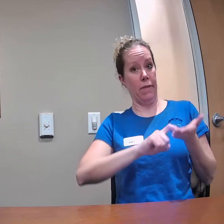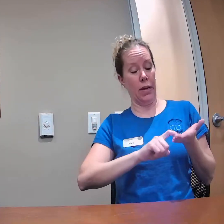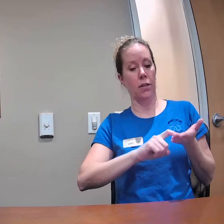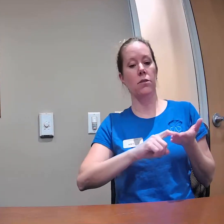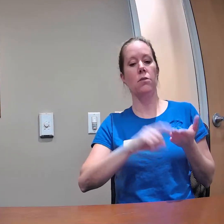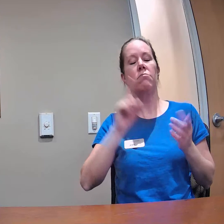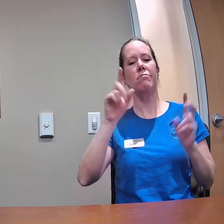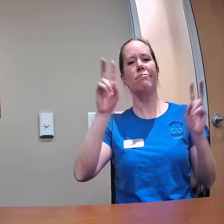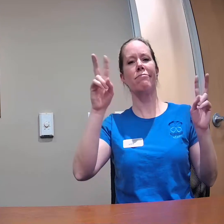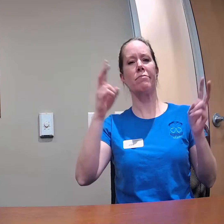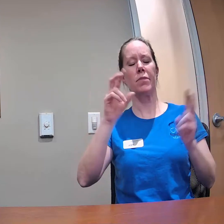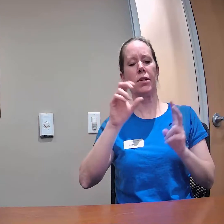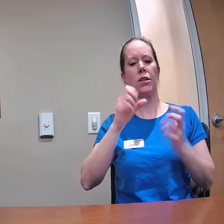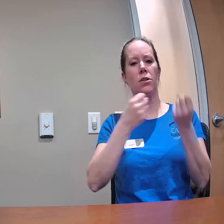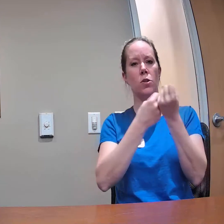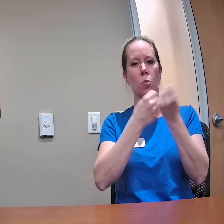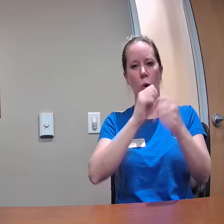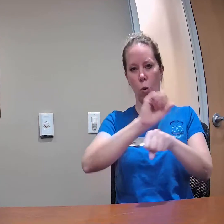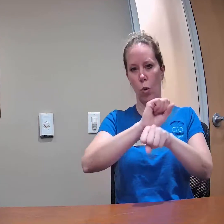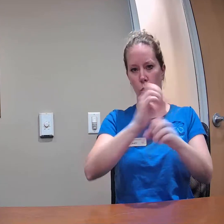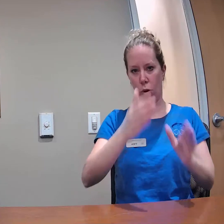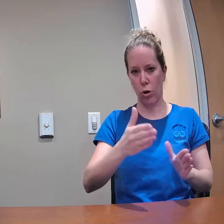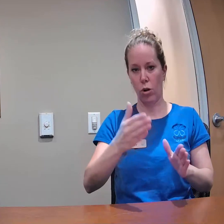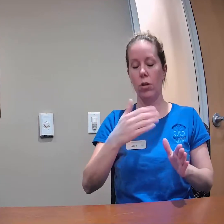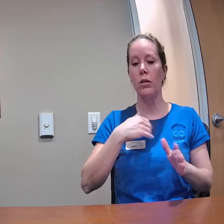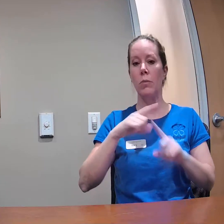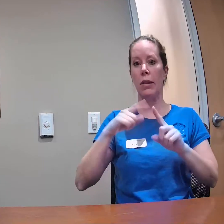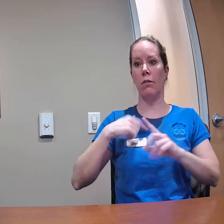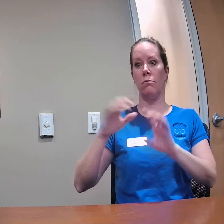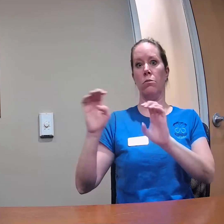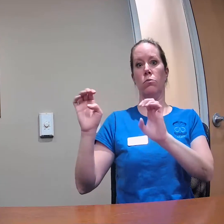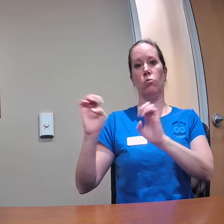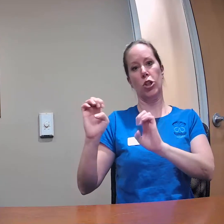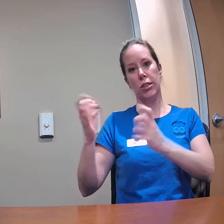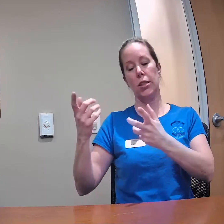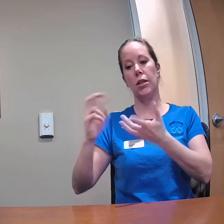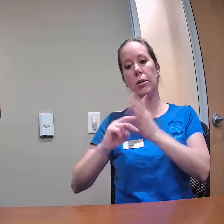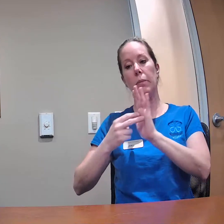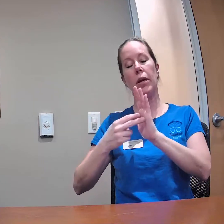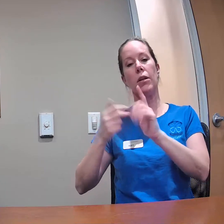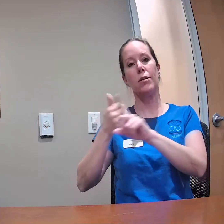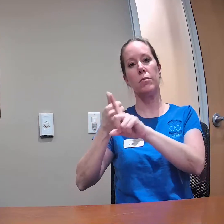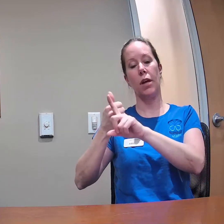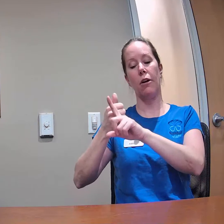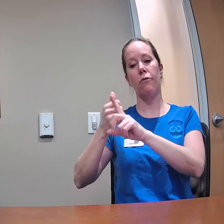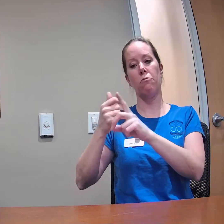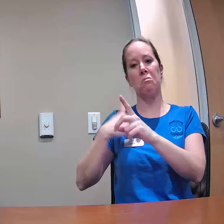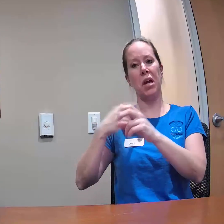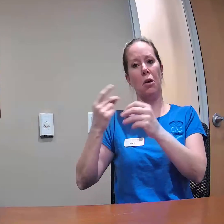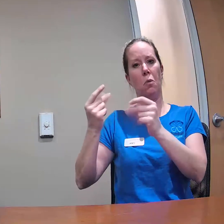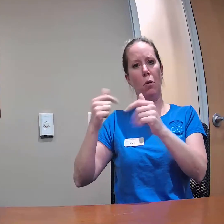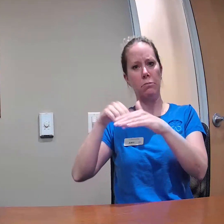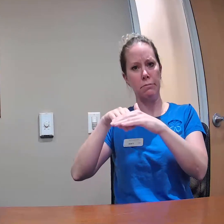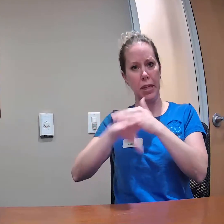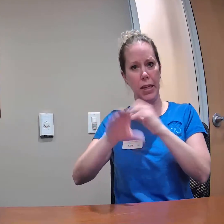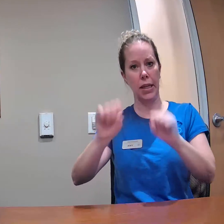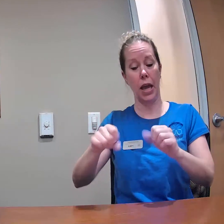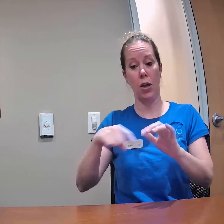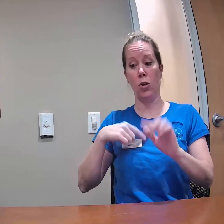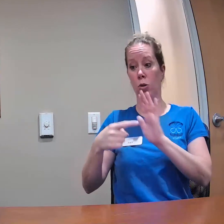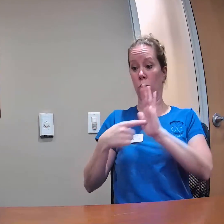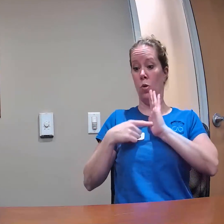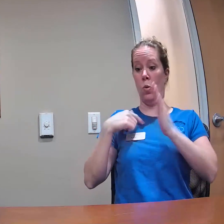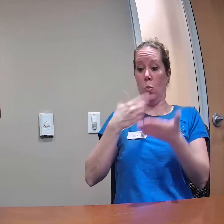an immediate, it would be a crisis. So he would have immediate access and wouldn't necessarily have to show